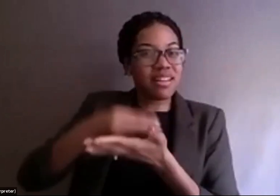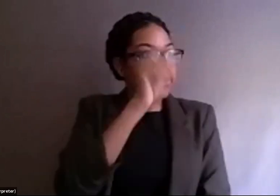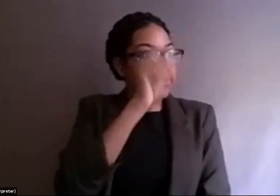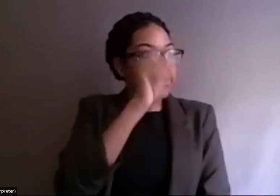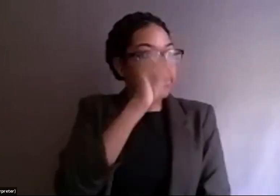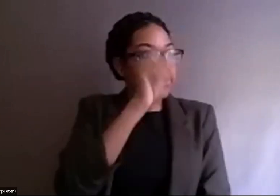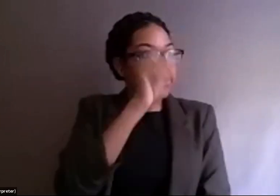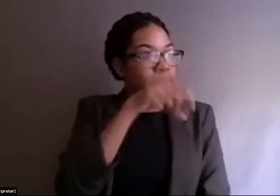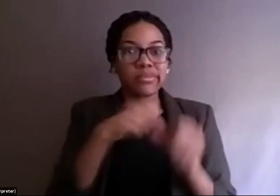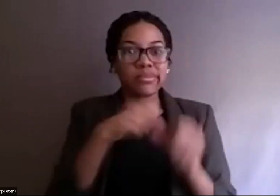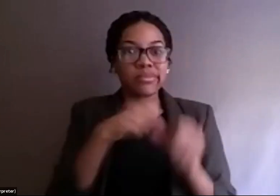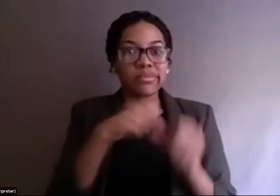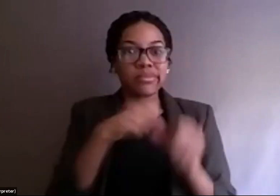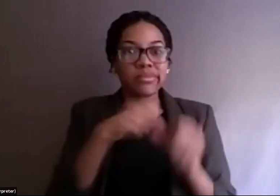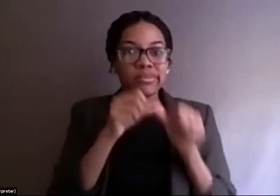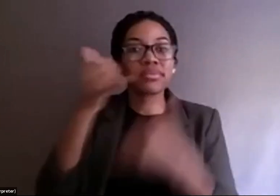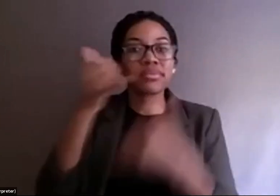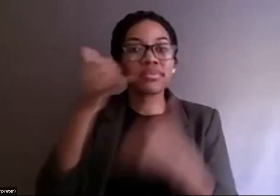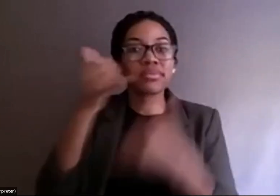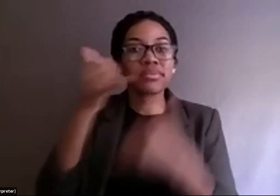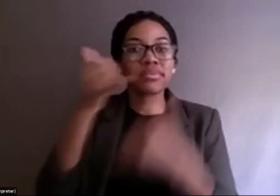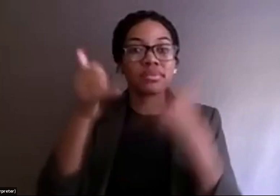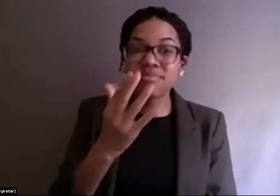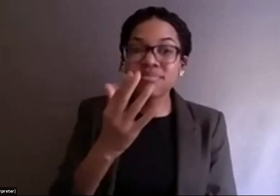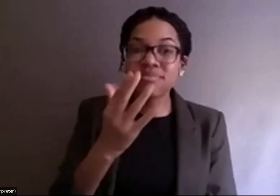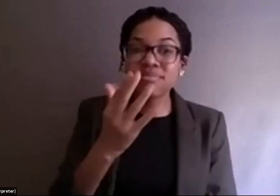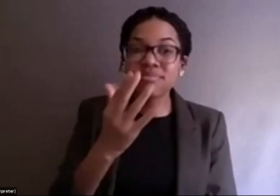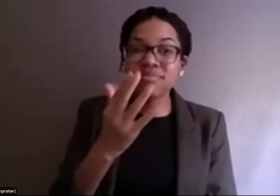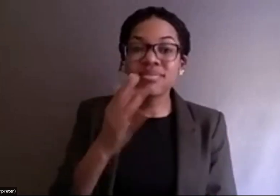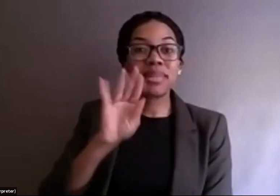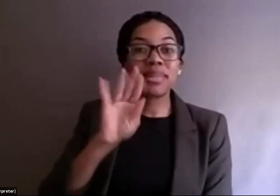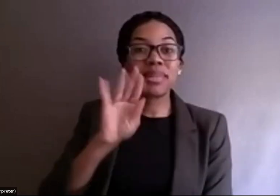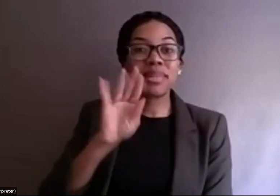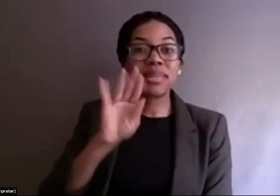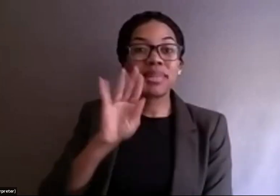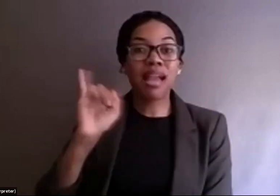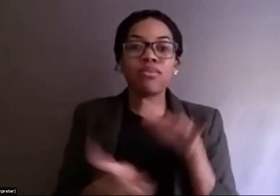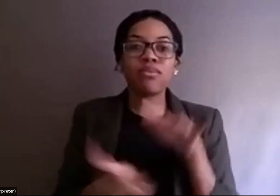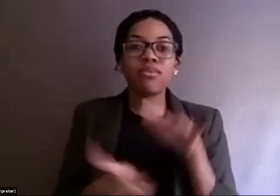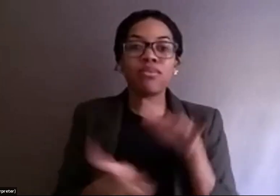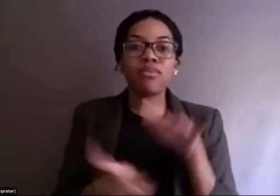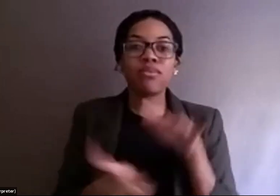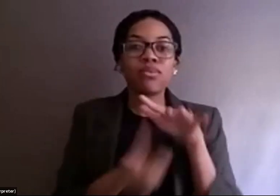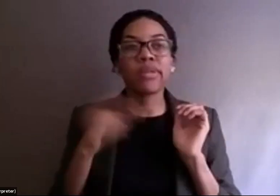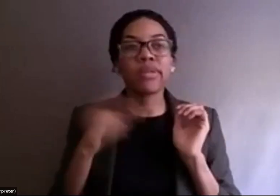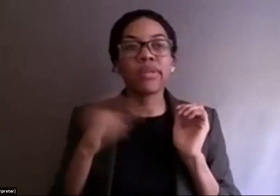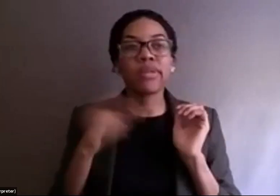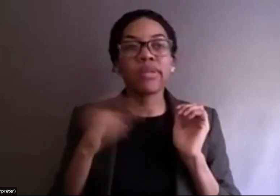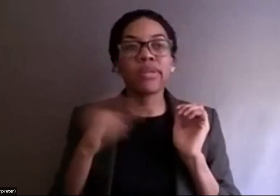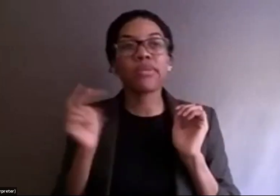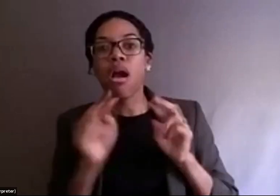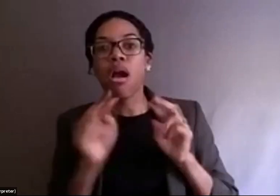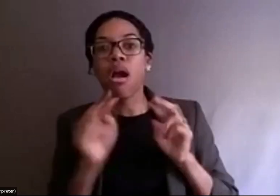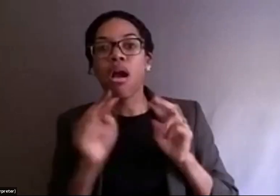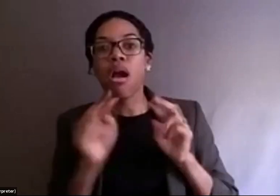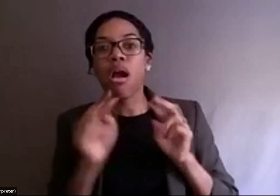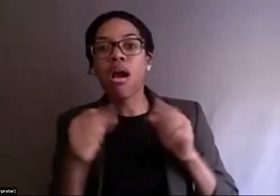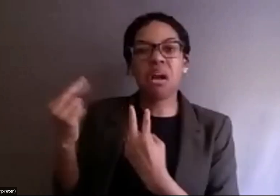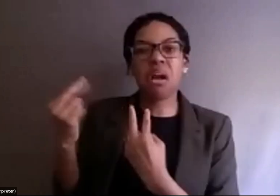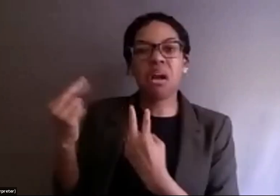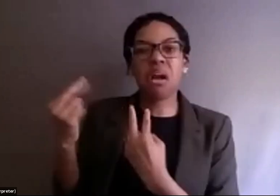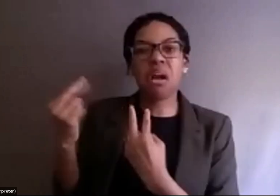the FBI guys never came out from behind the barricade, but okay. And so eventually, because of the